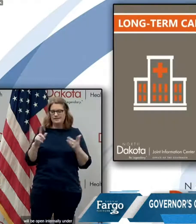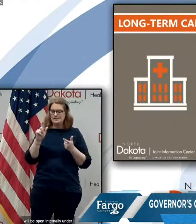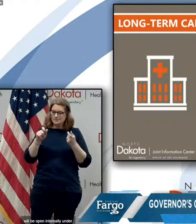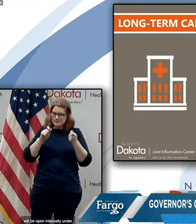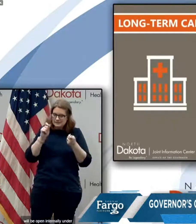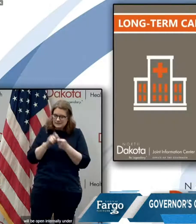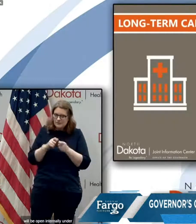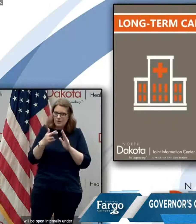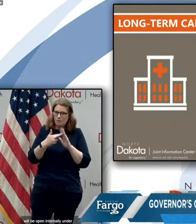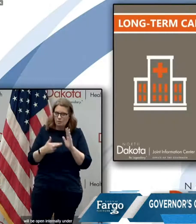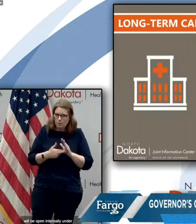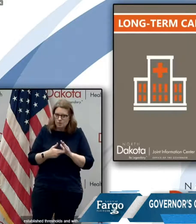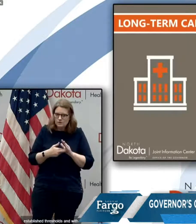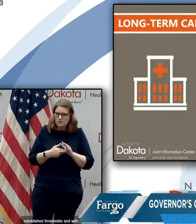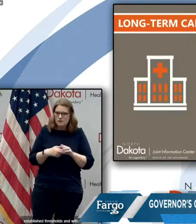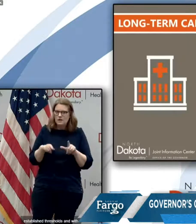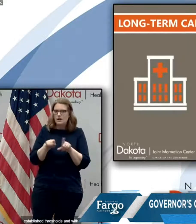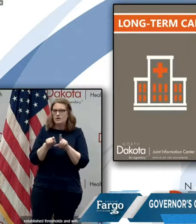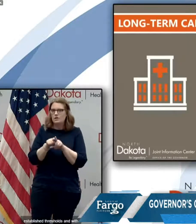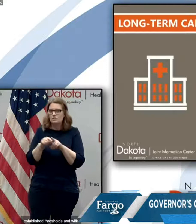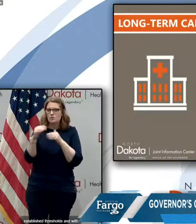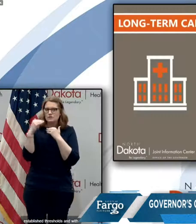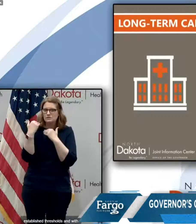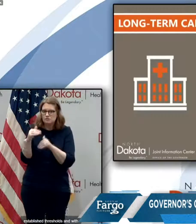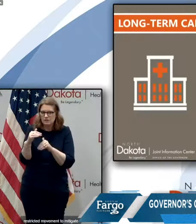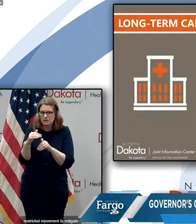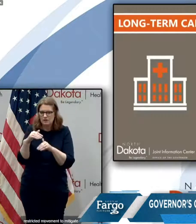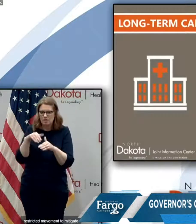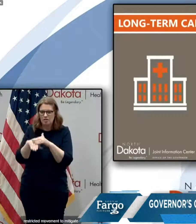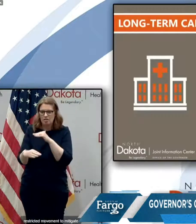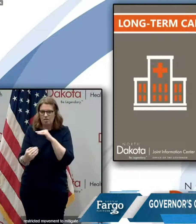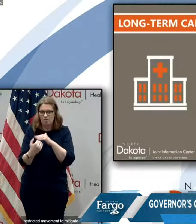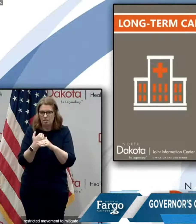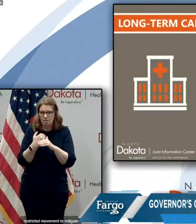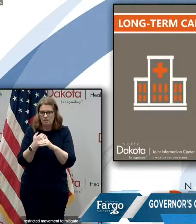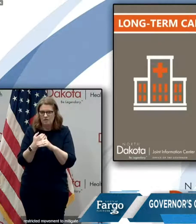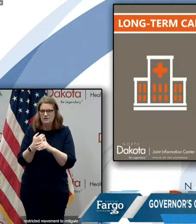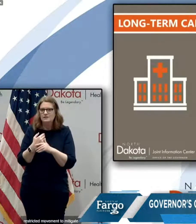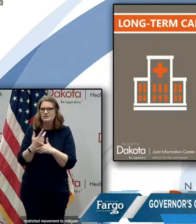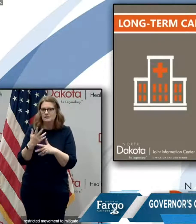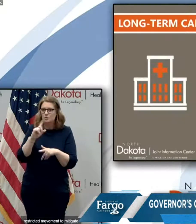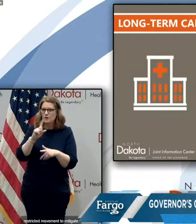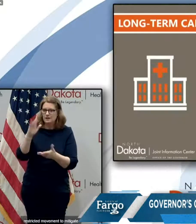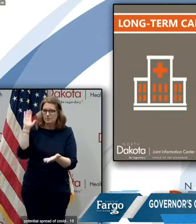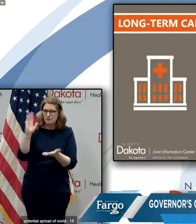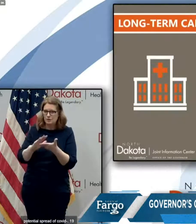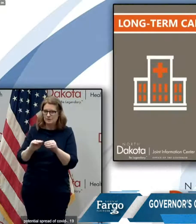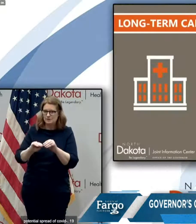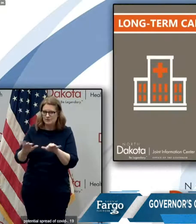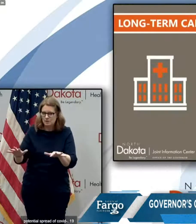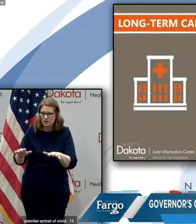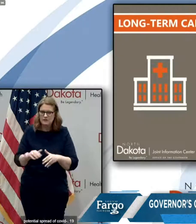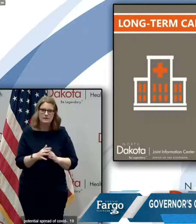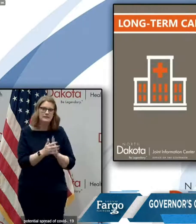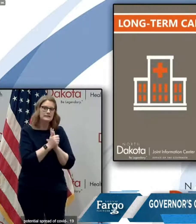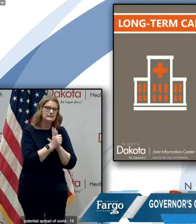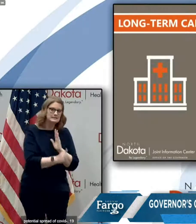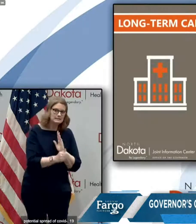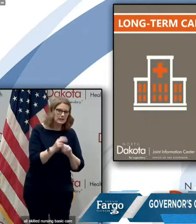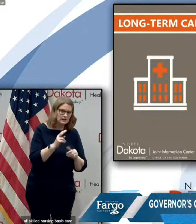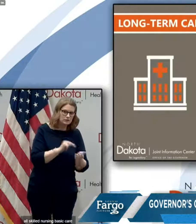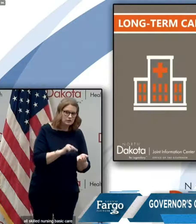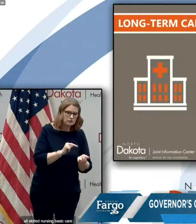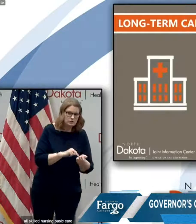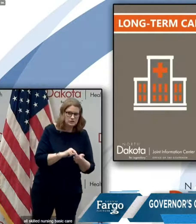and with restricted movement to mitigate potential spread of COVID-19. All skilled nursing, basic care, and assisted living